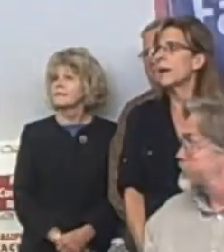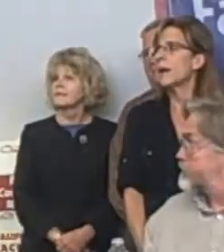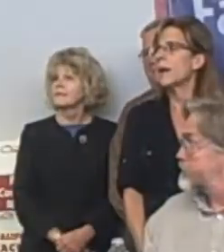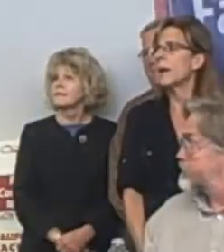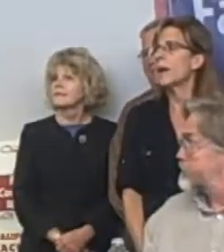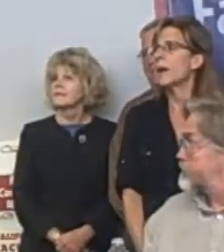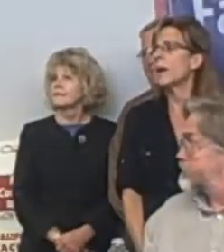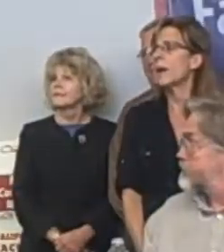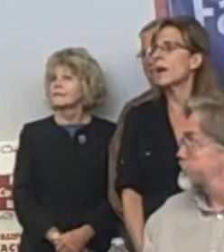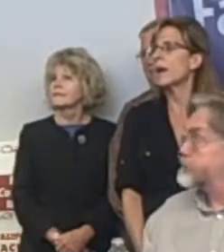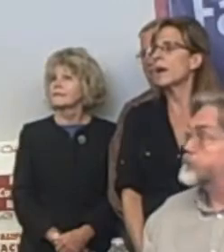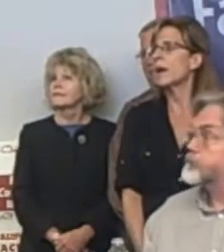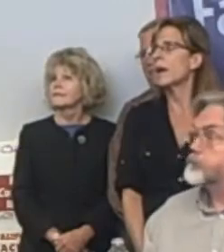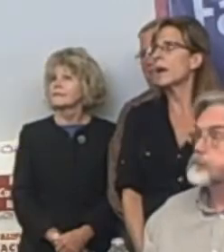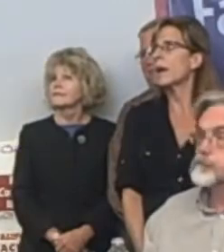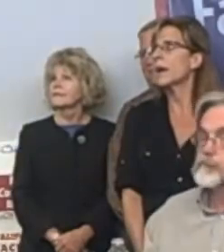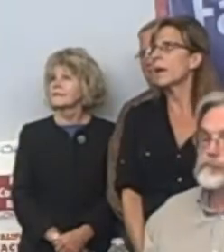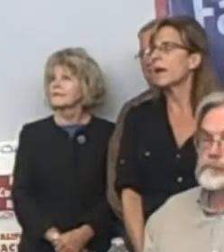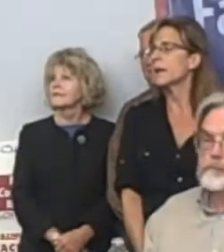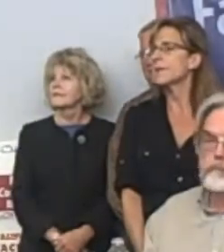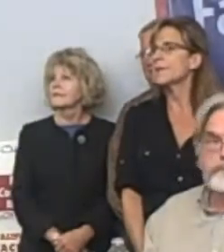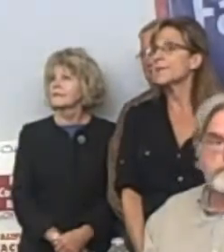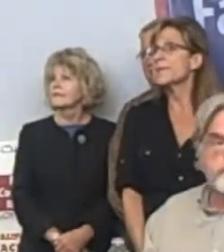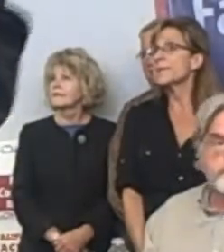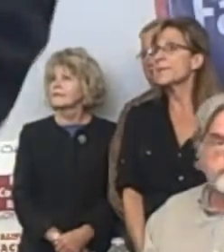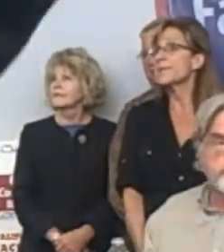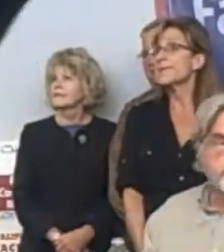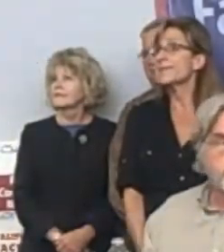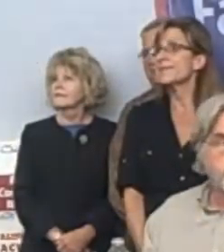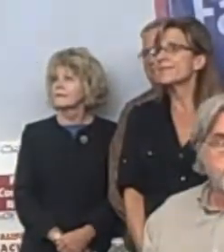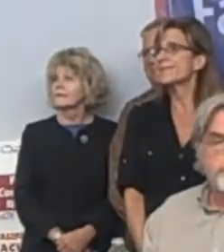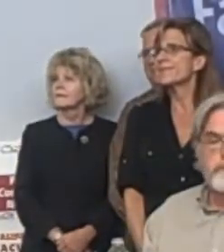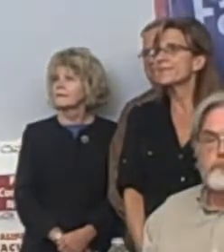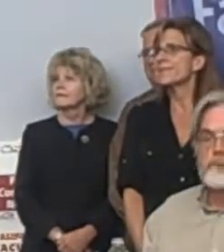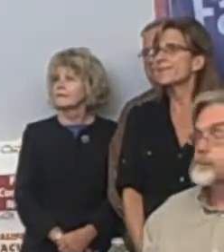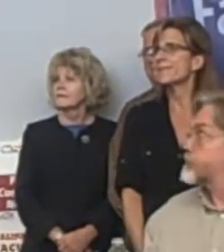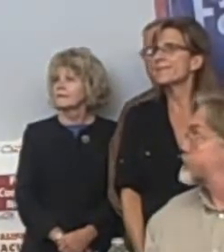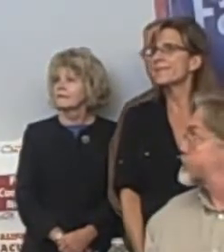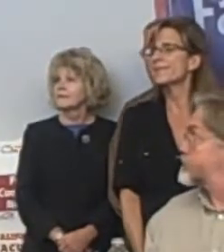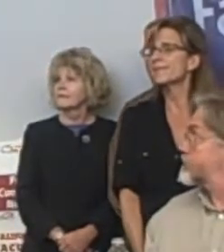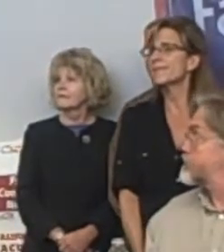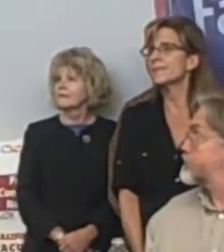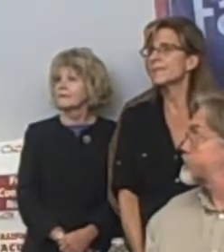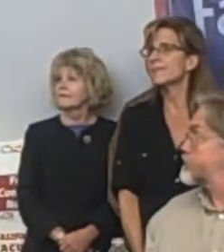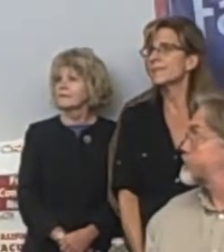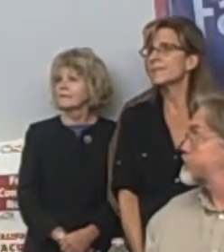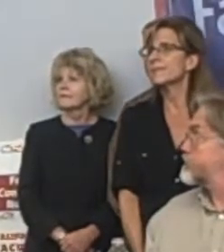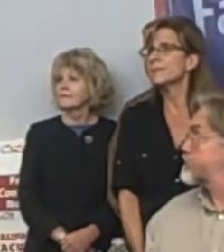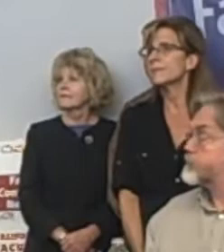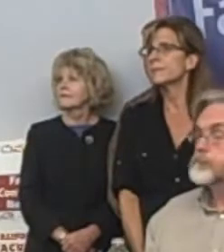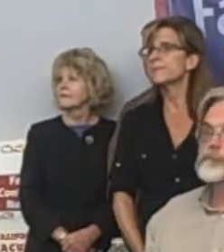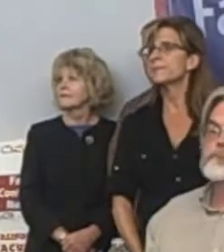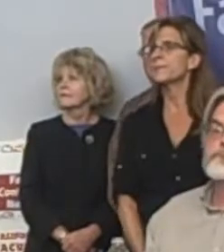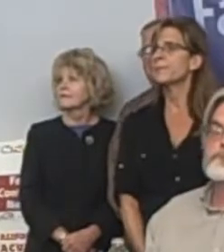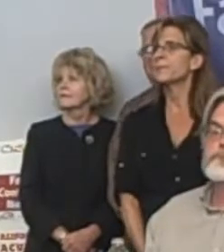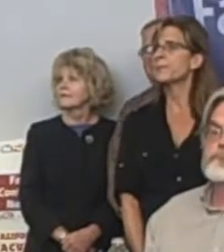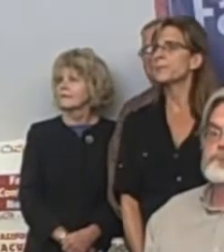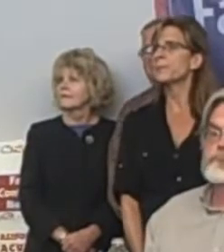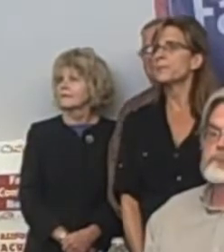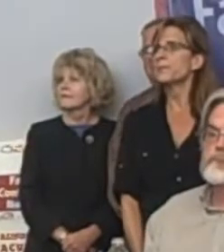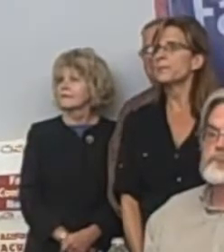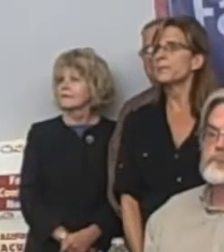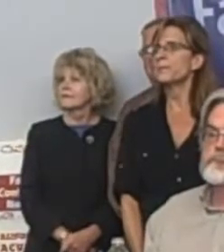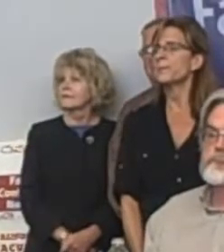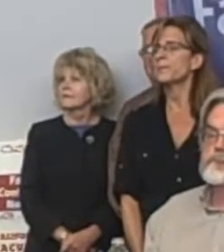de California votaron en vivo y electrónicamente para autorizar a la mesa directiva del sindicato